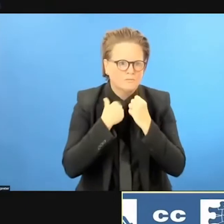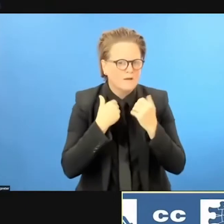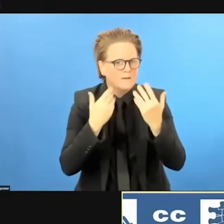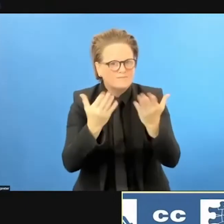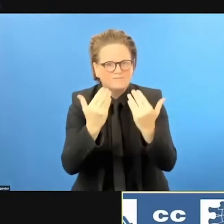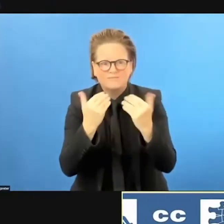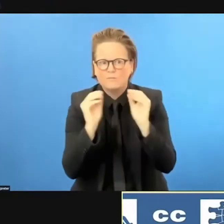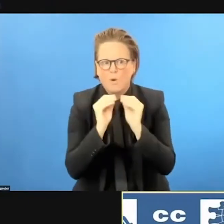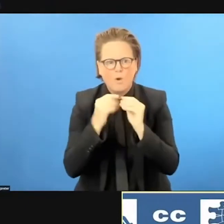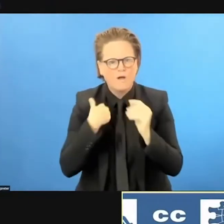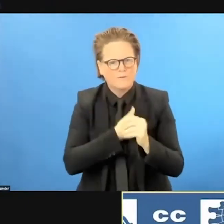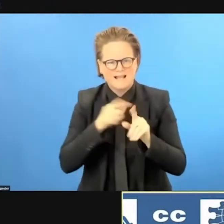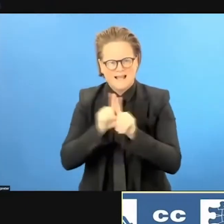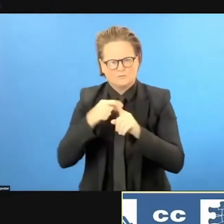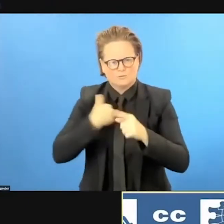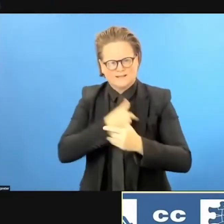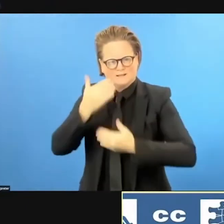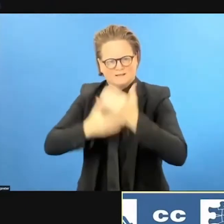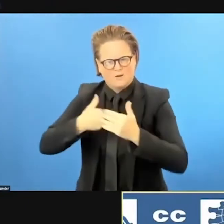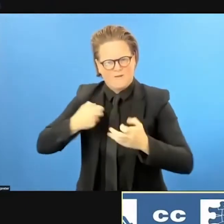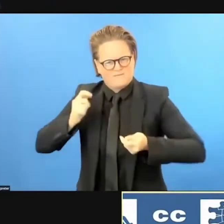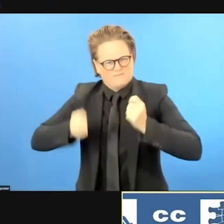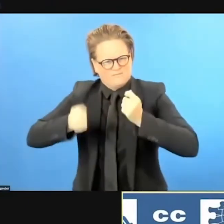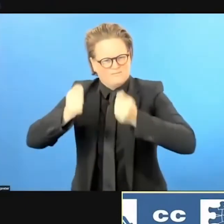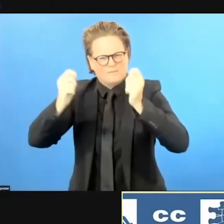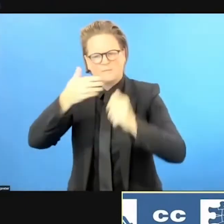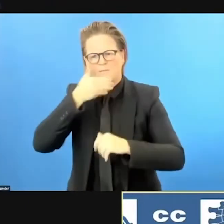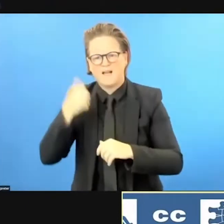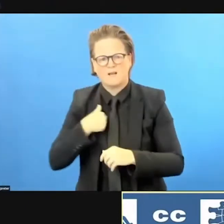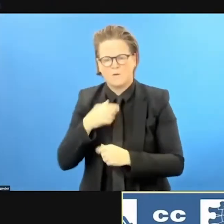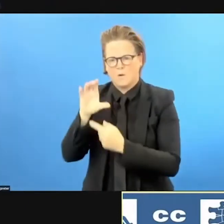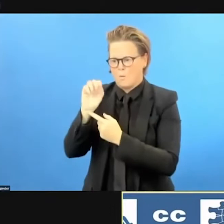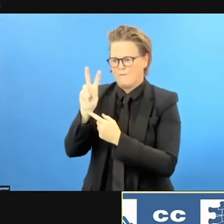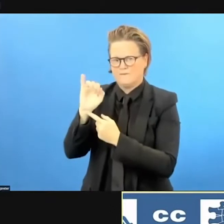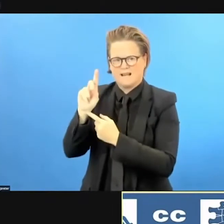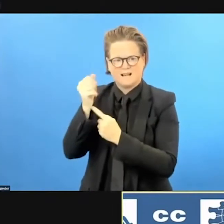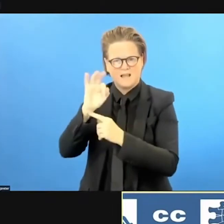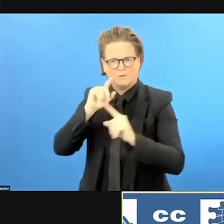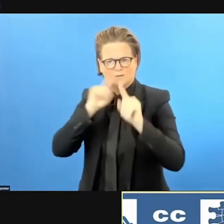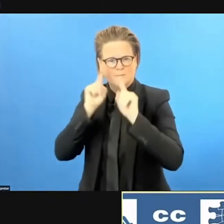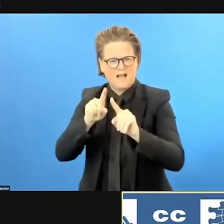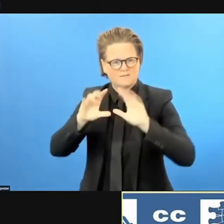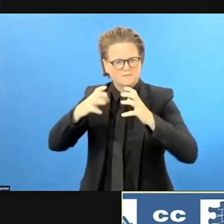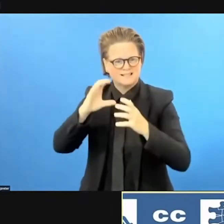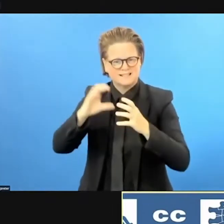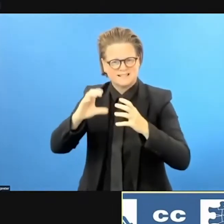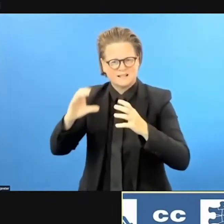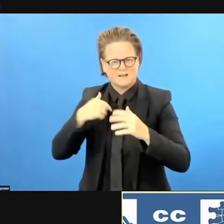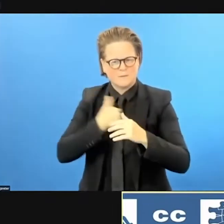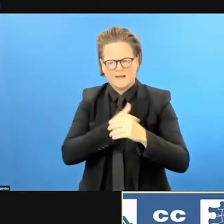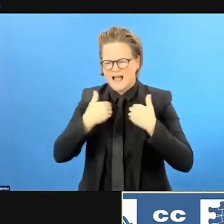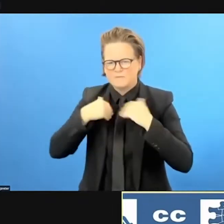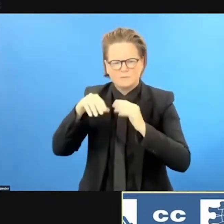with new procedures and processes that are meant to be streamlined and more efficient, are really looking